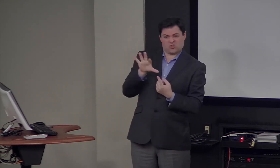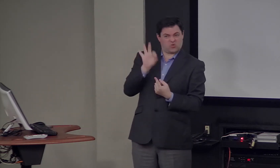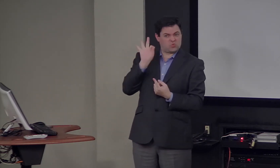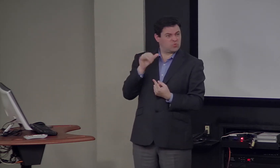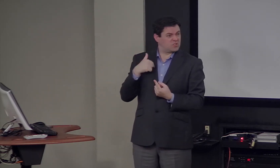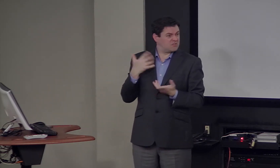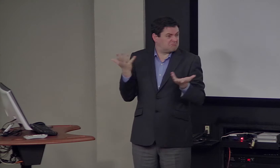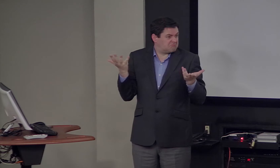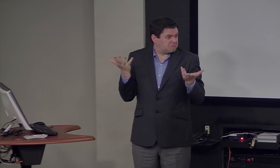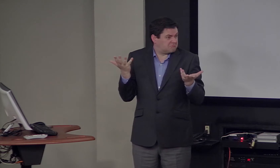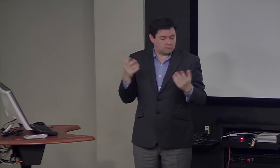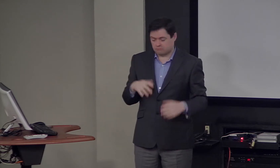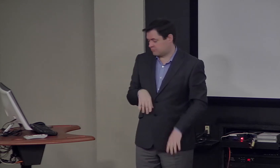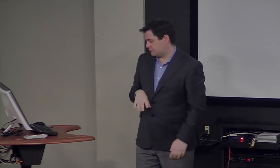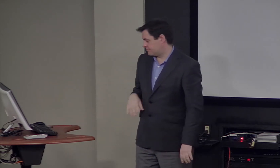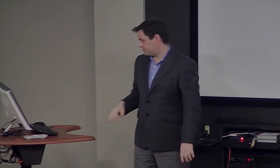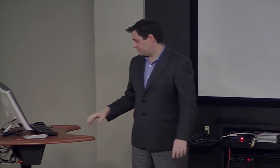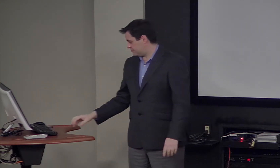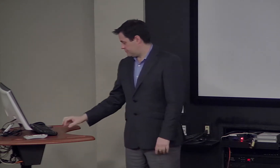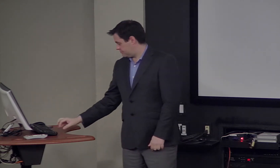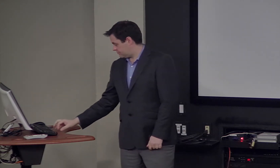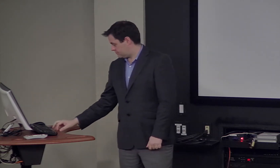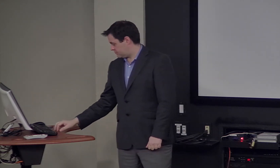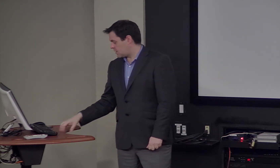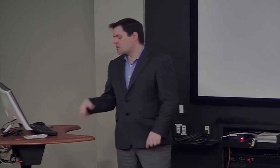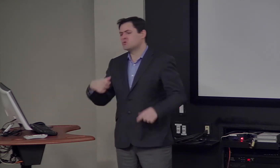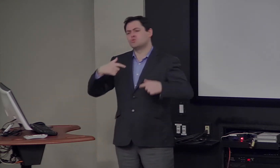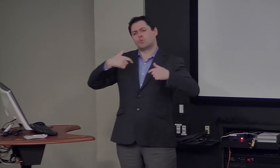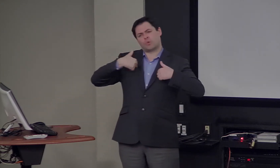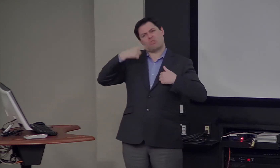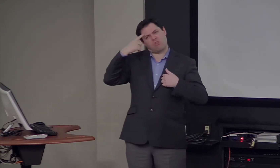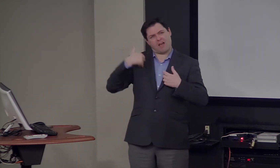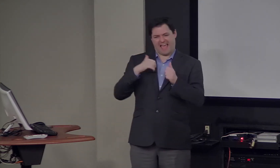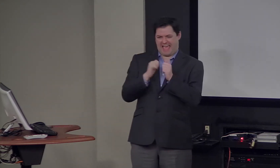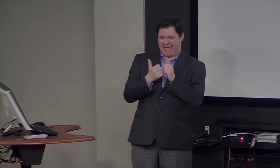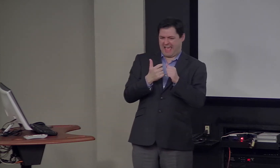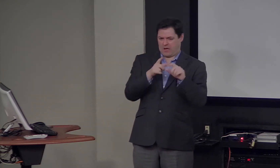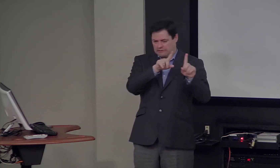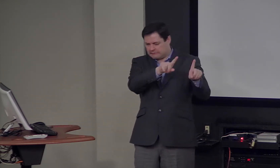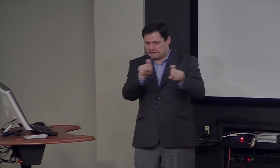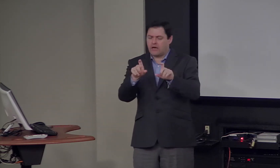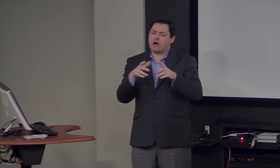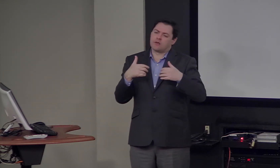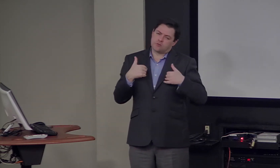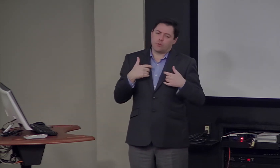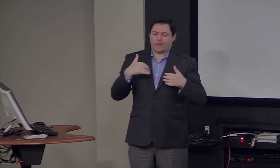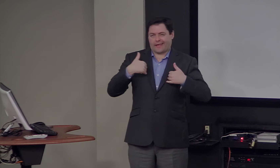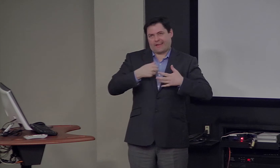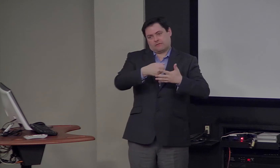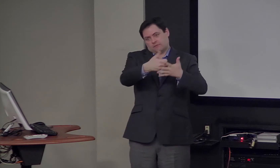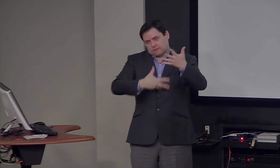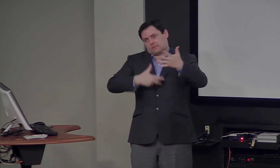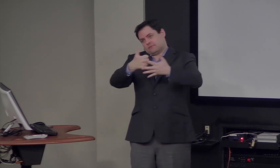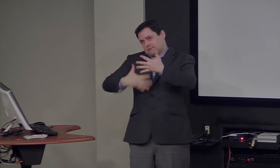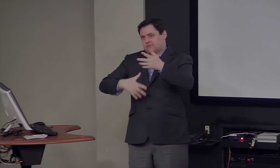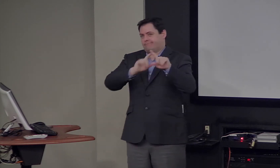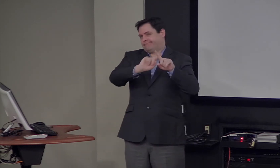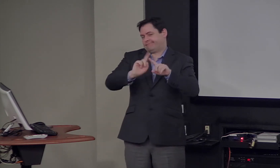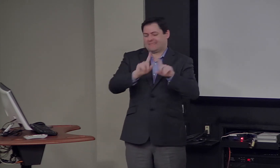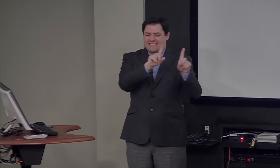we could determine, or if they were just simply a result of individual interests and not necessarily trends.